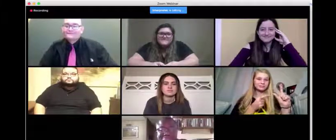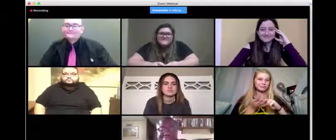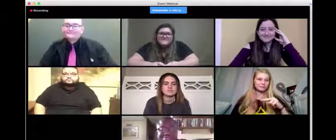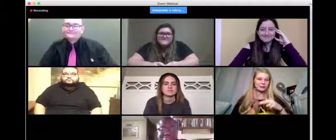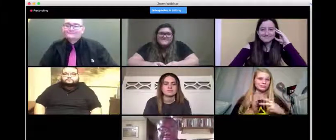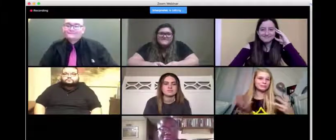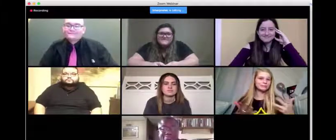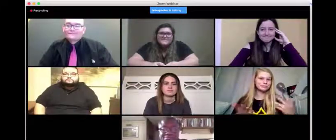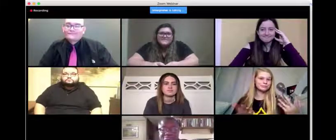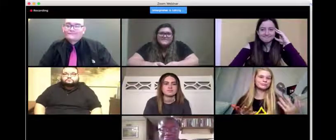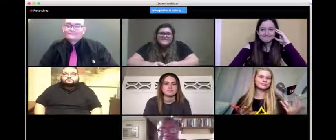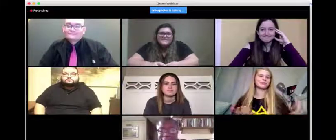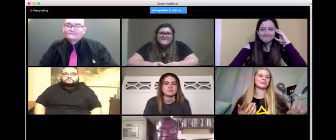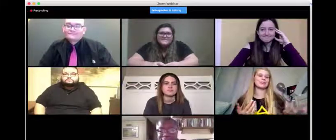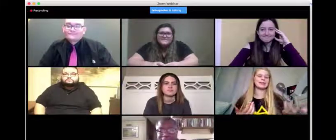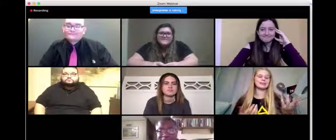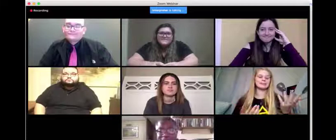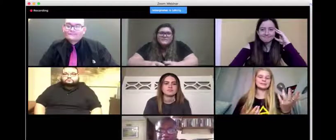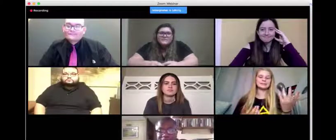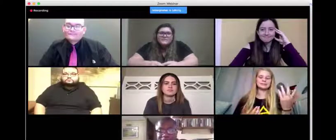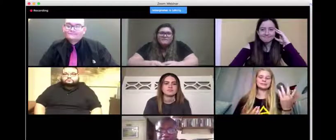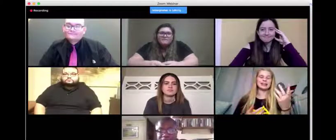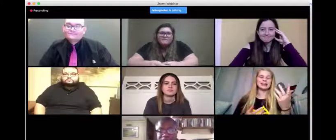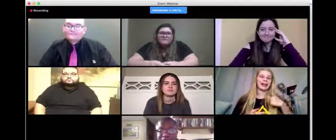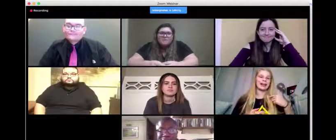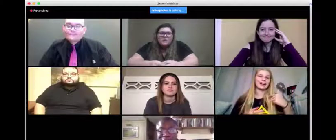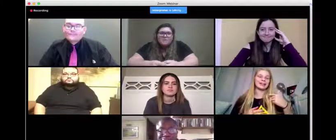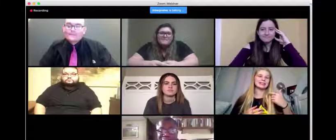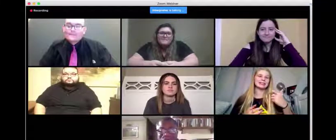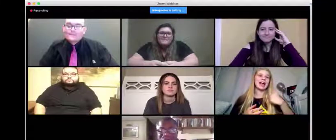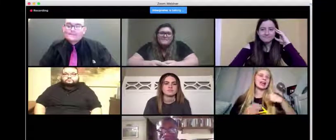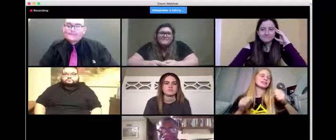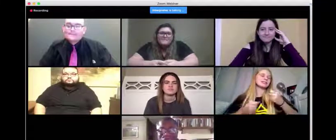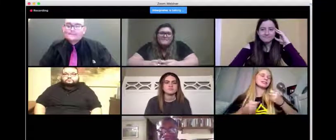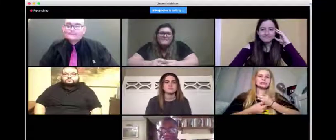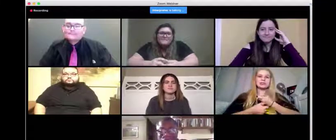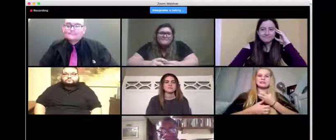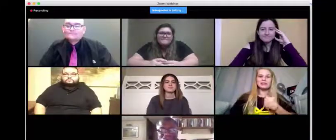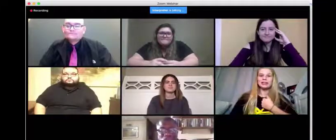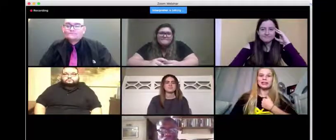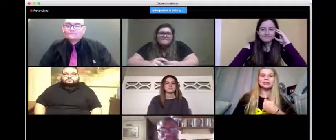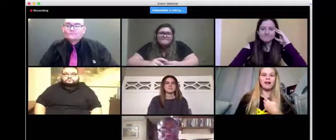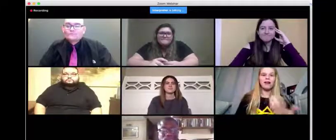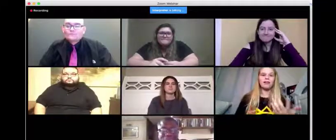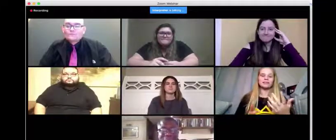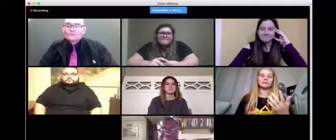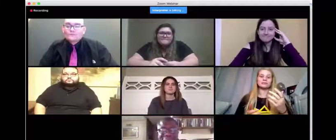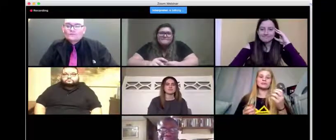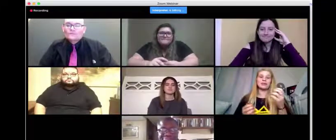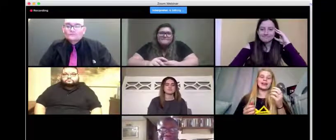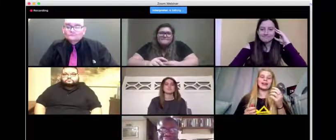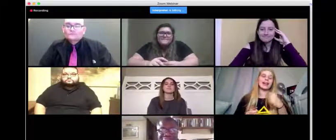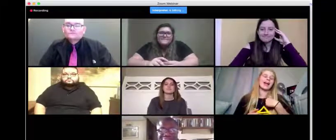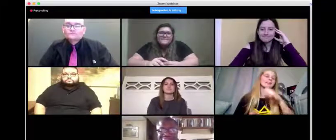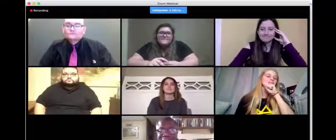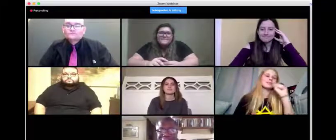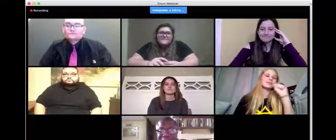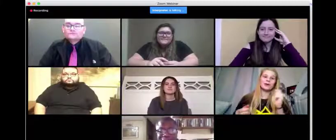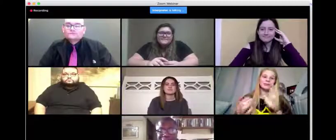I can express my true self. I love music, so I'm able to really transform music